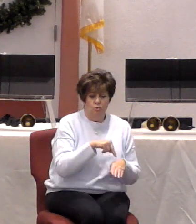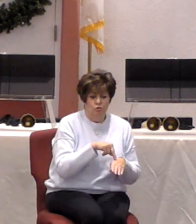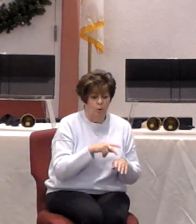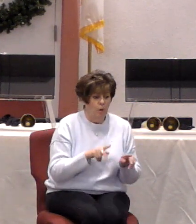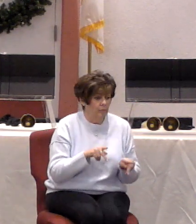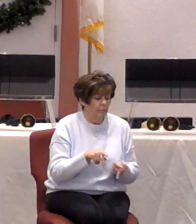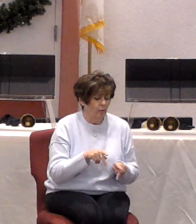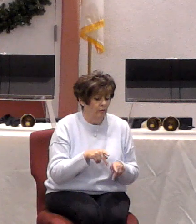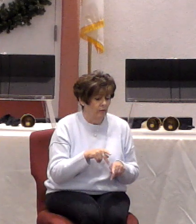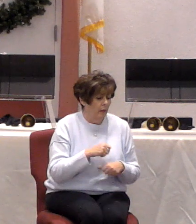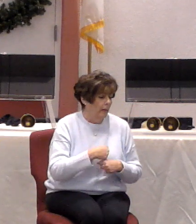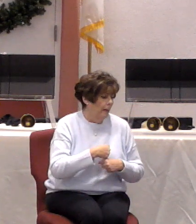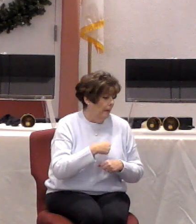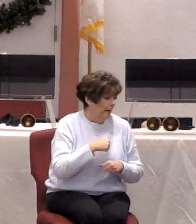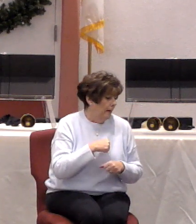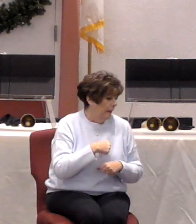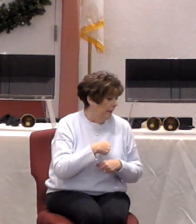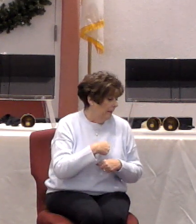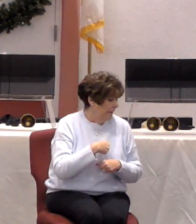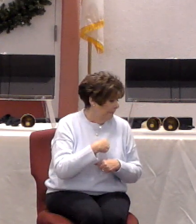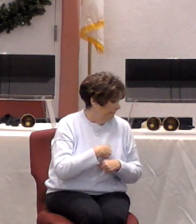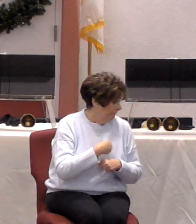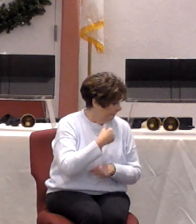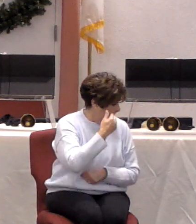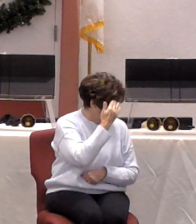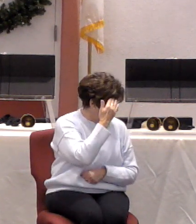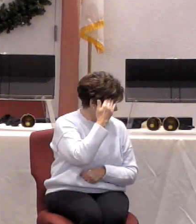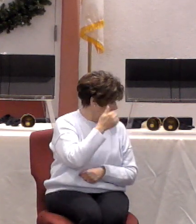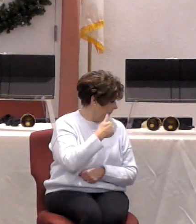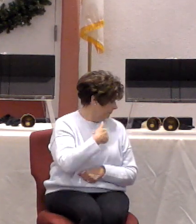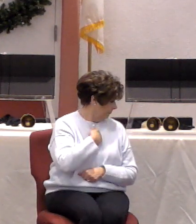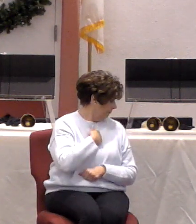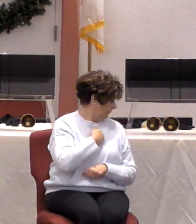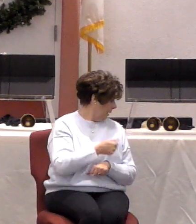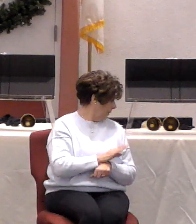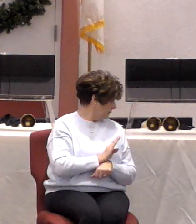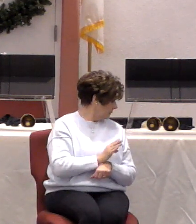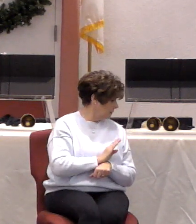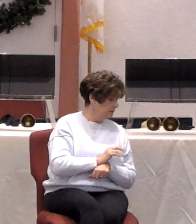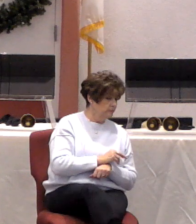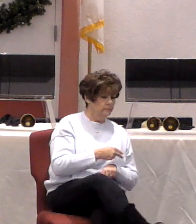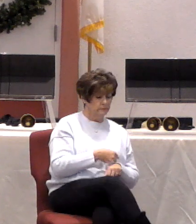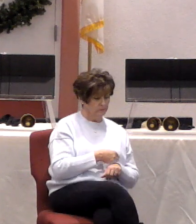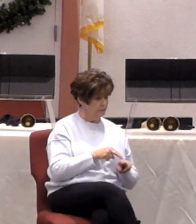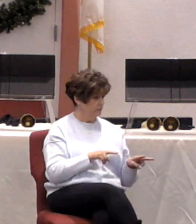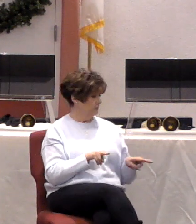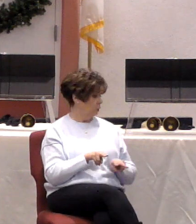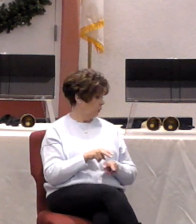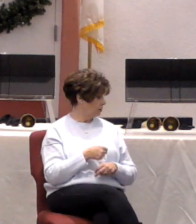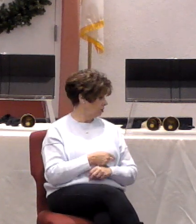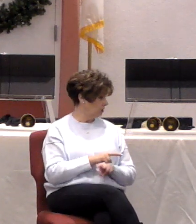minding their own business, probably, or at least minding the business of the other shepherds, probably,